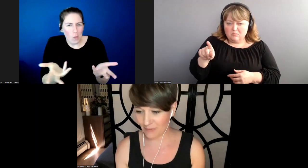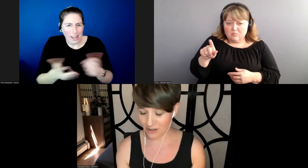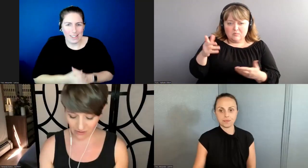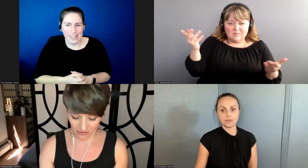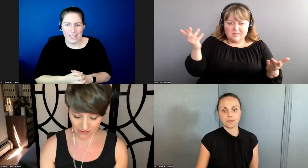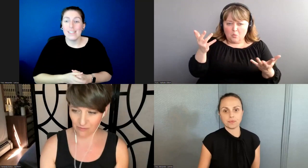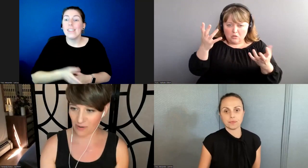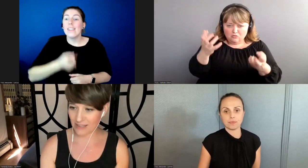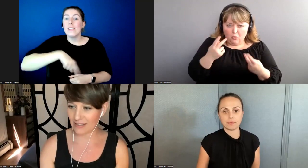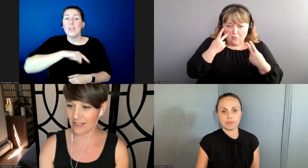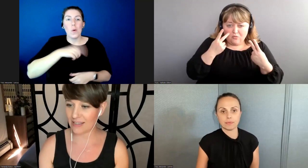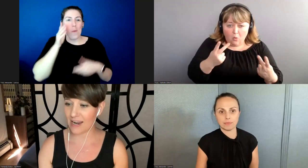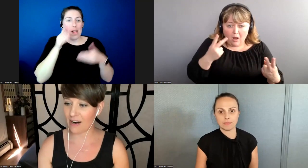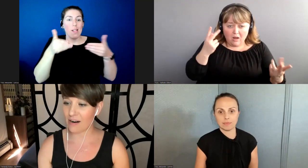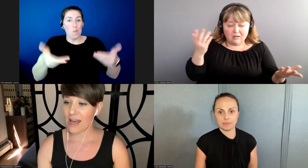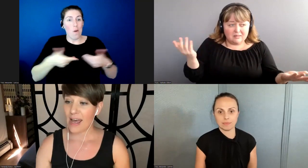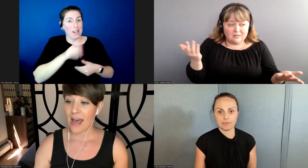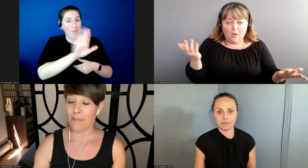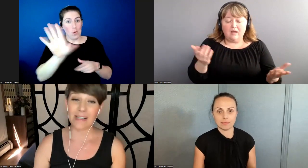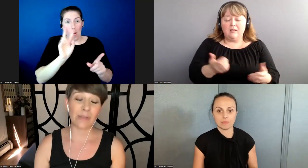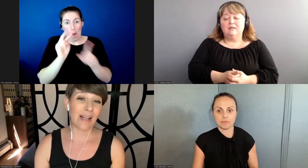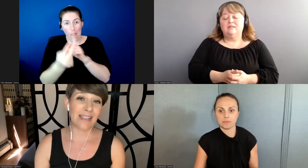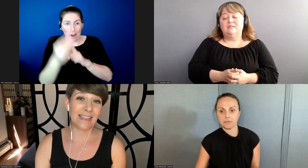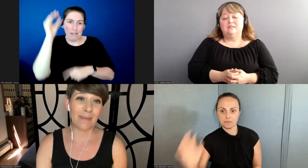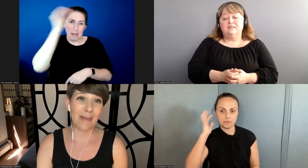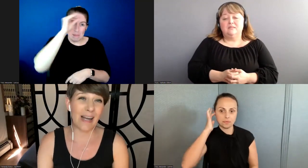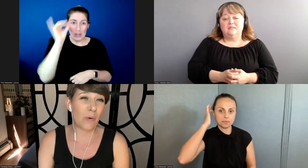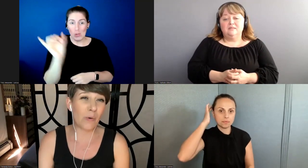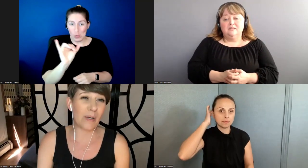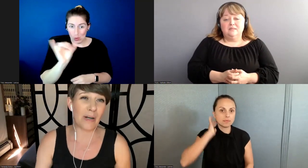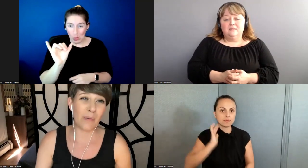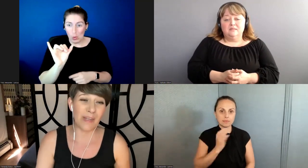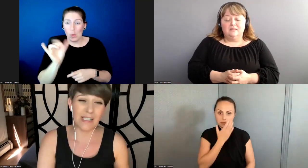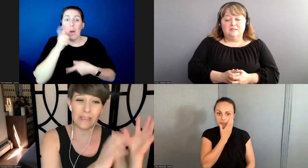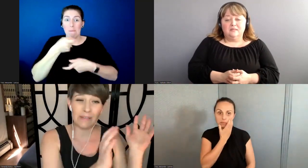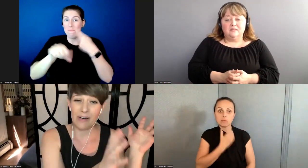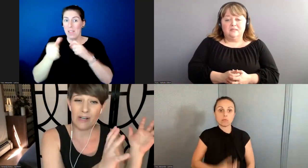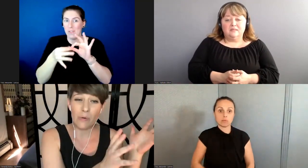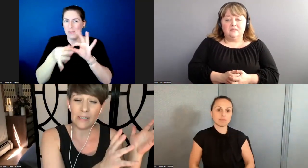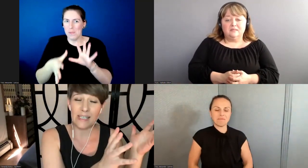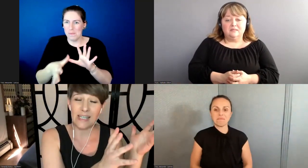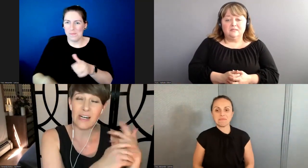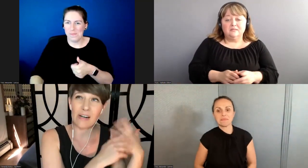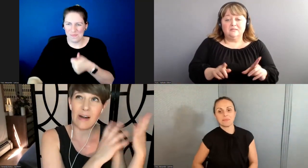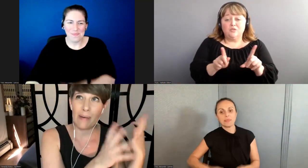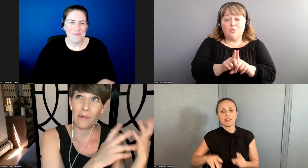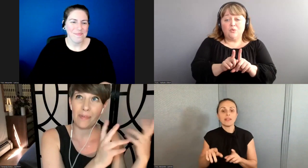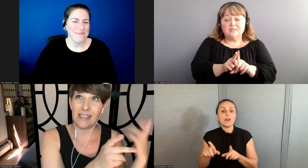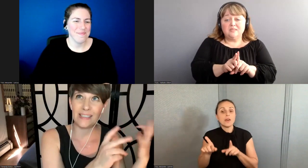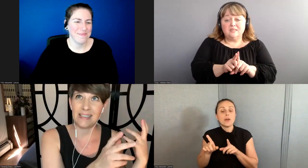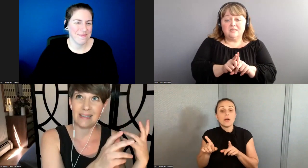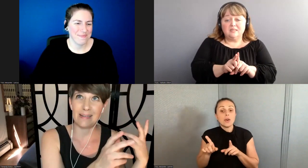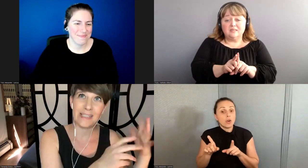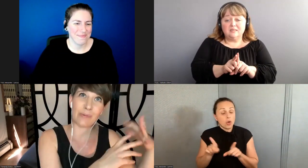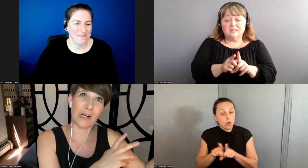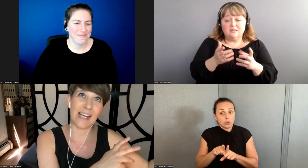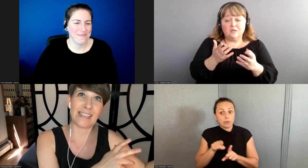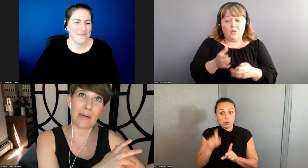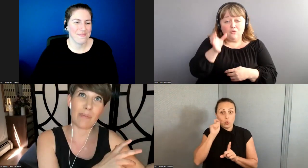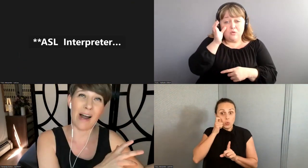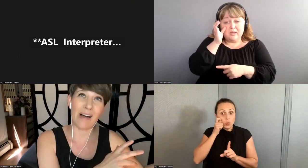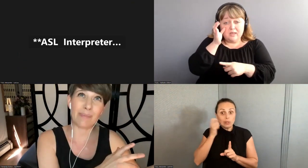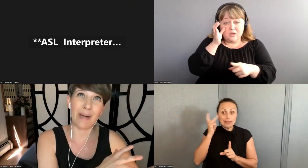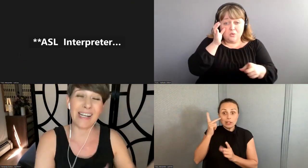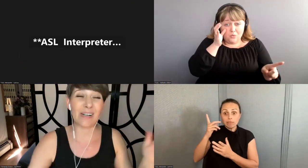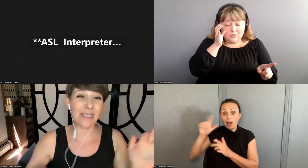welcome your voices in there. As well as some like, oh, you know, this was very cool to hear about this, what's working